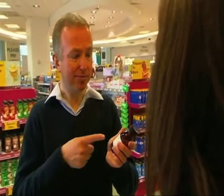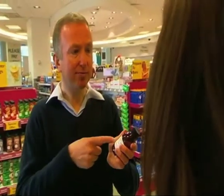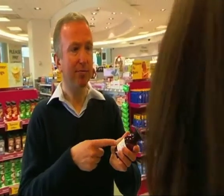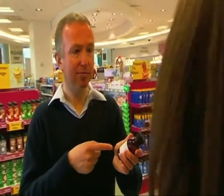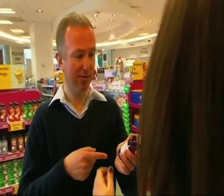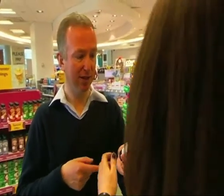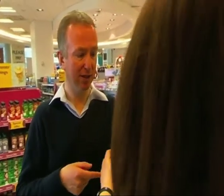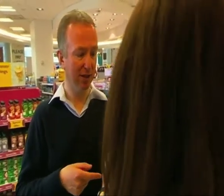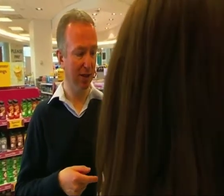Oh, yes, sure.